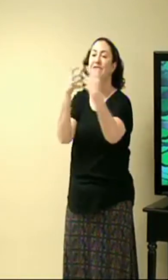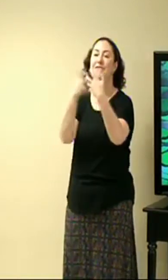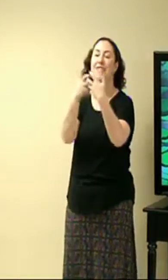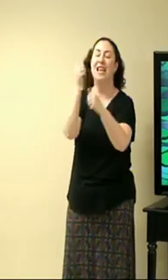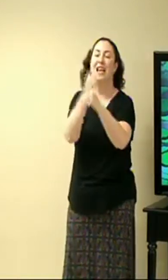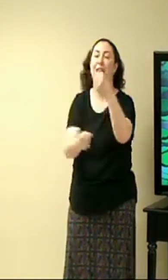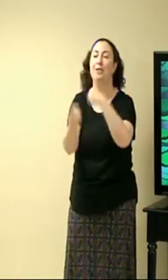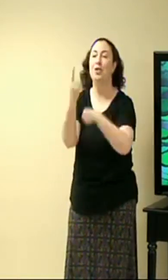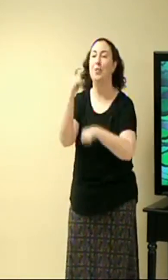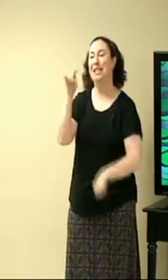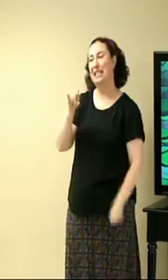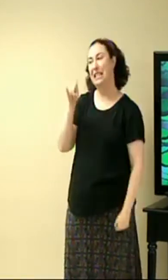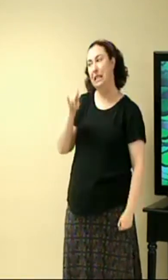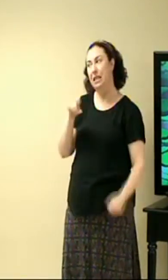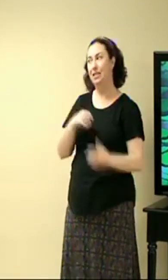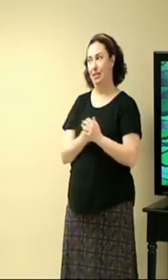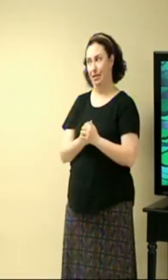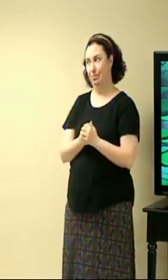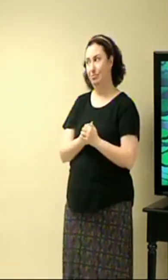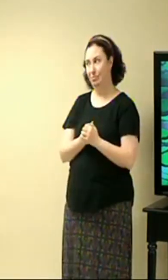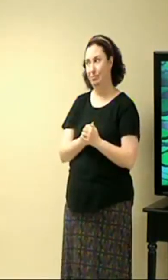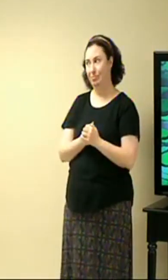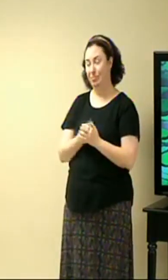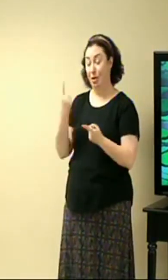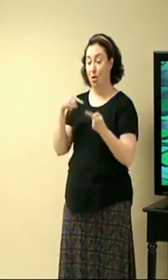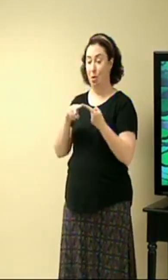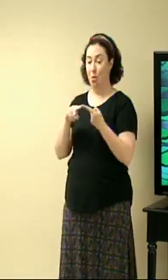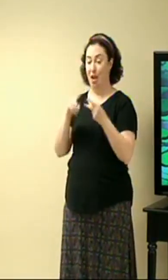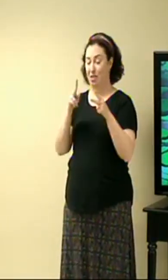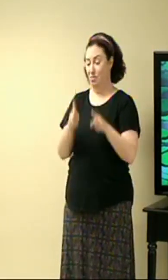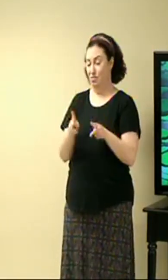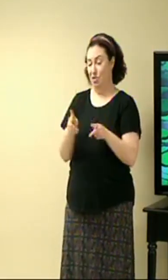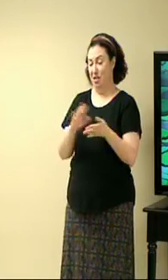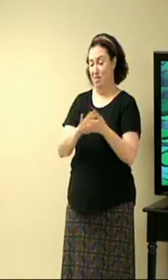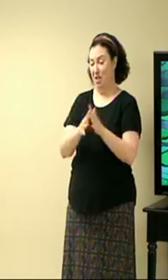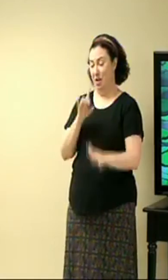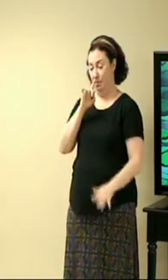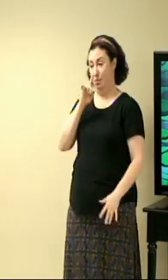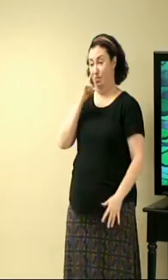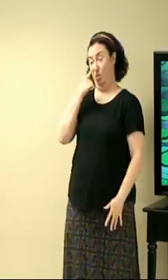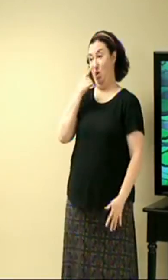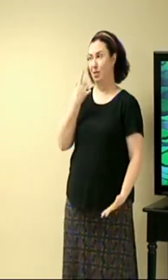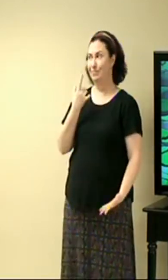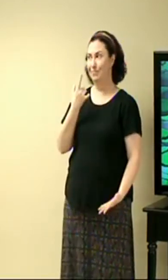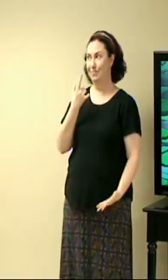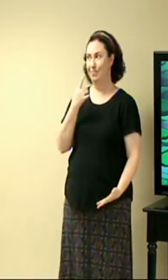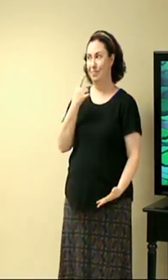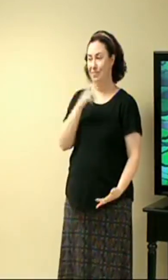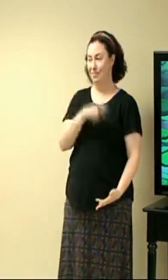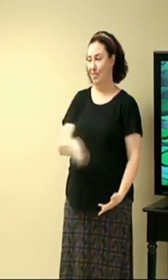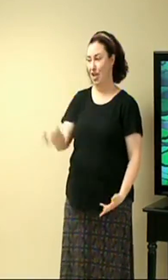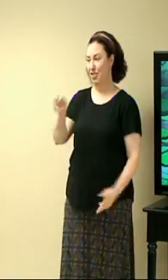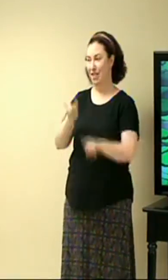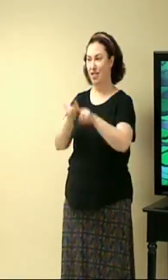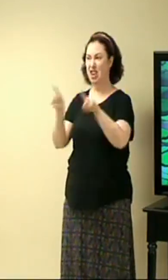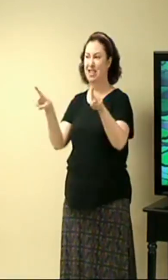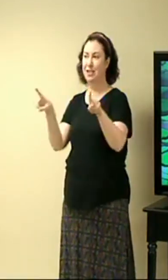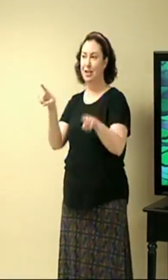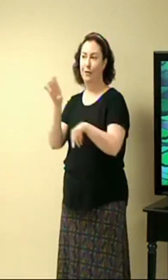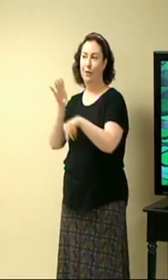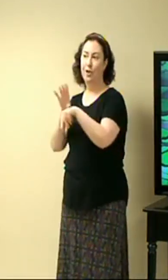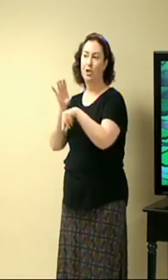to fit their needs. Consumerism is the God we worship rather than the God of the Bible, and all of us